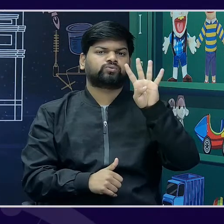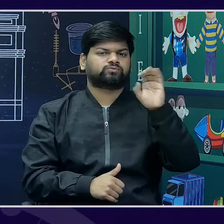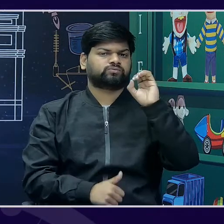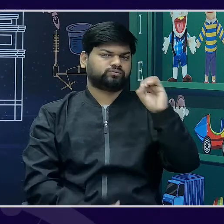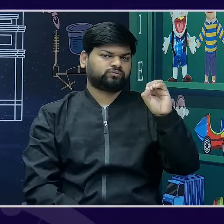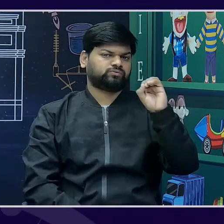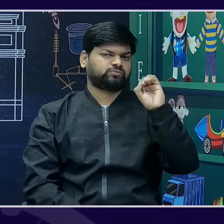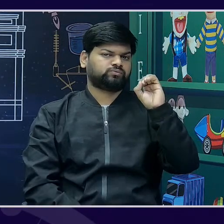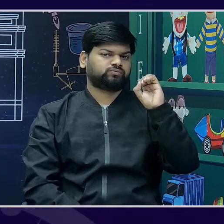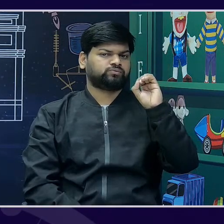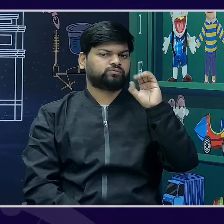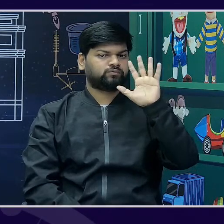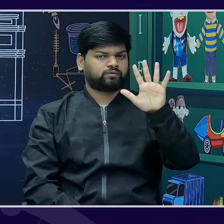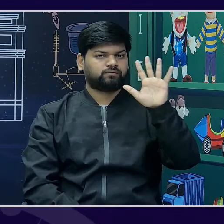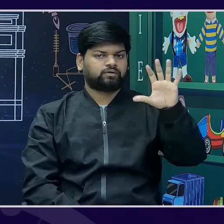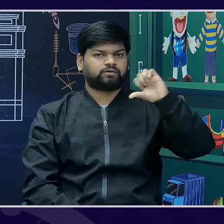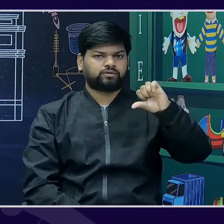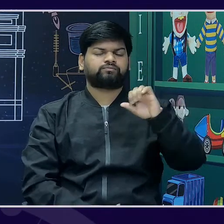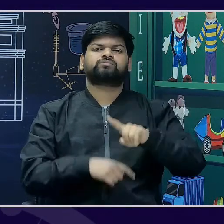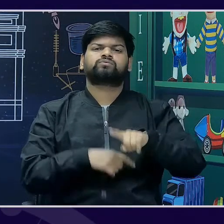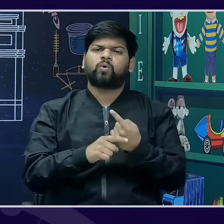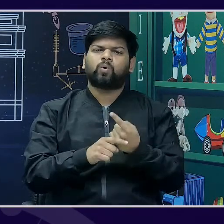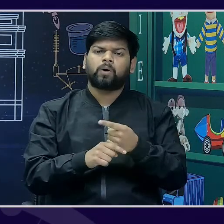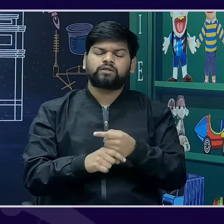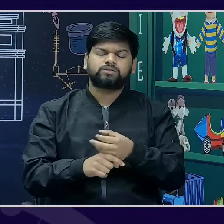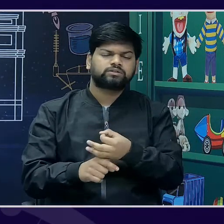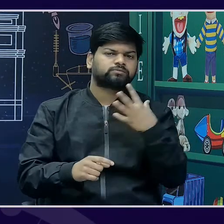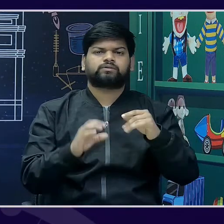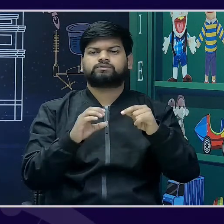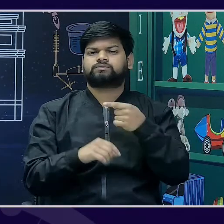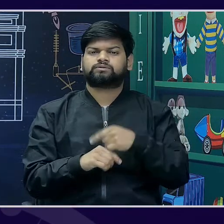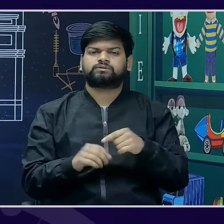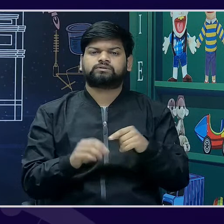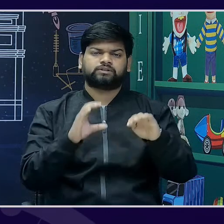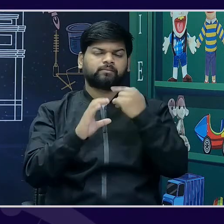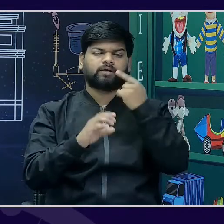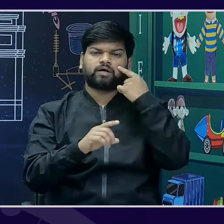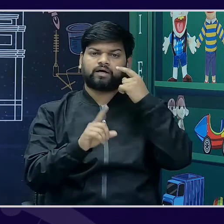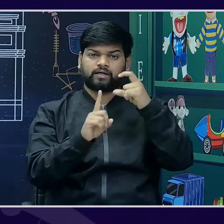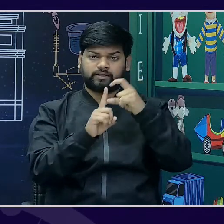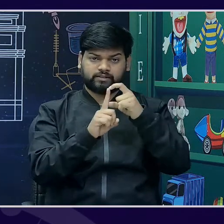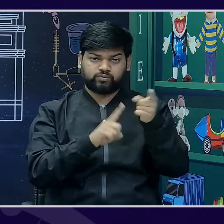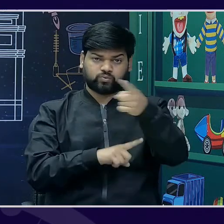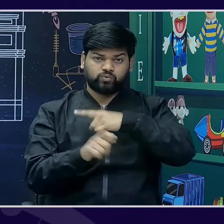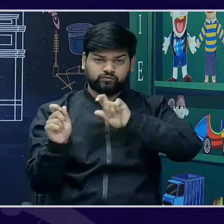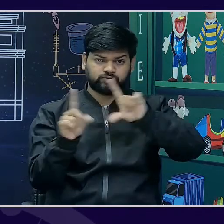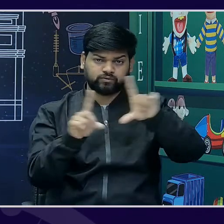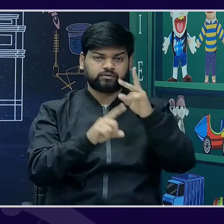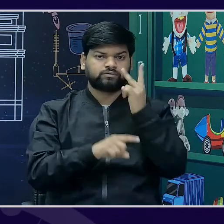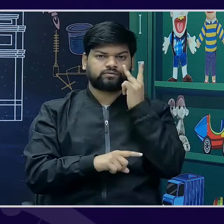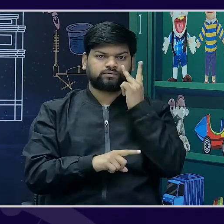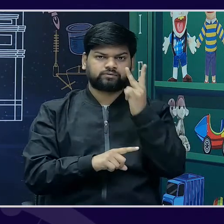8800440559. Besides, some specific mail IDs are also flashing on your screens, and one of them is